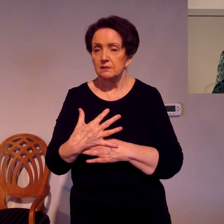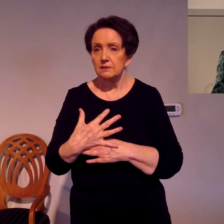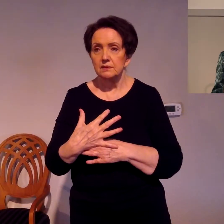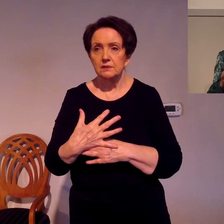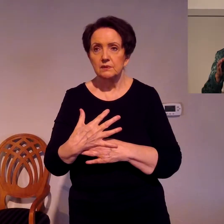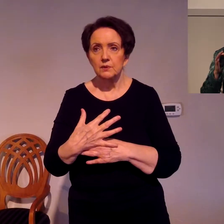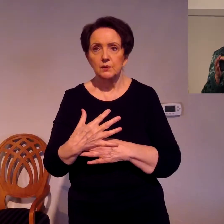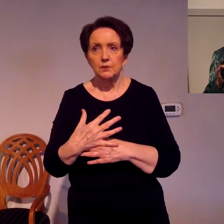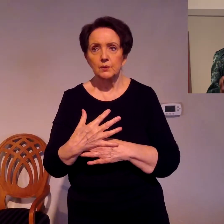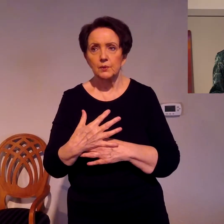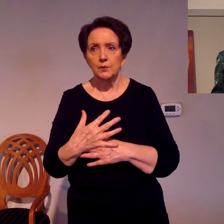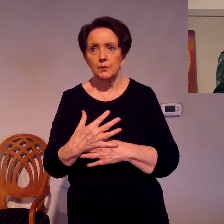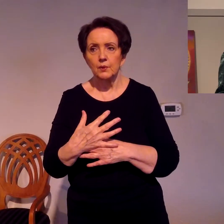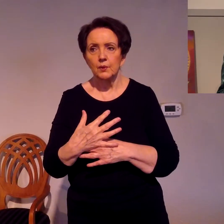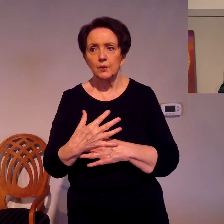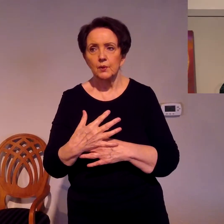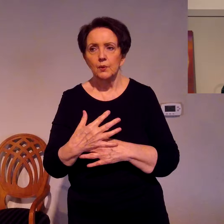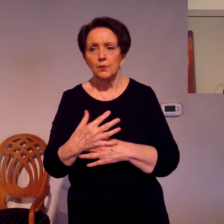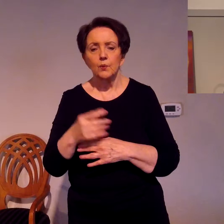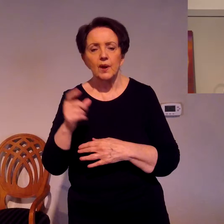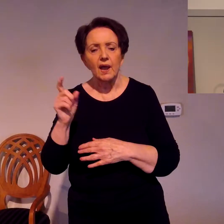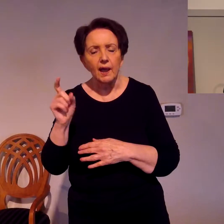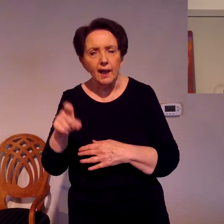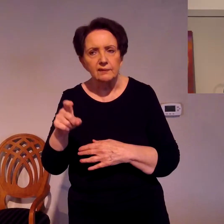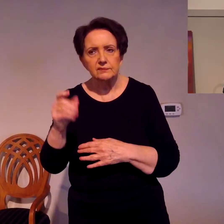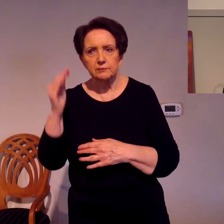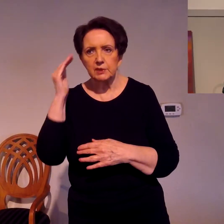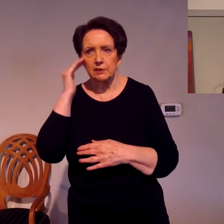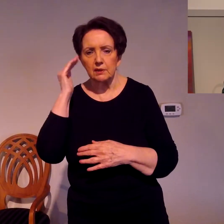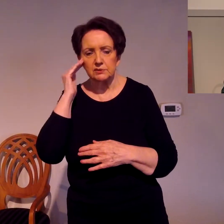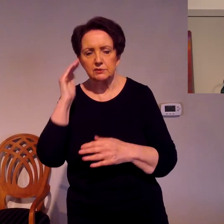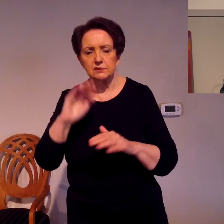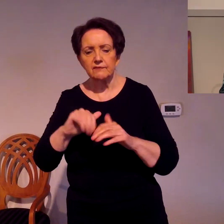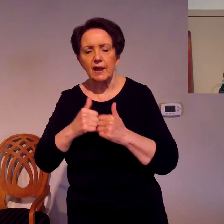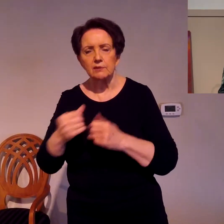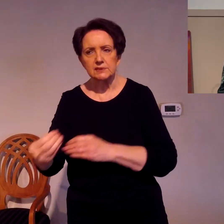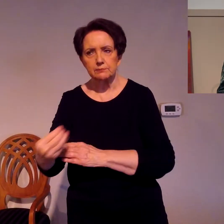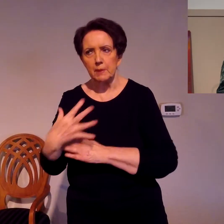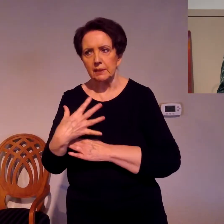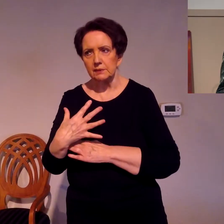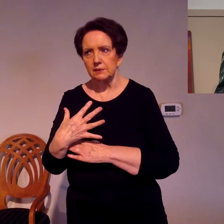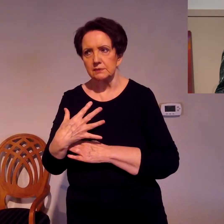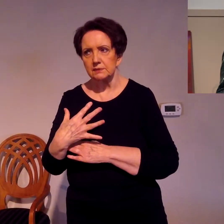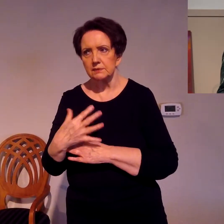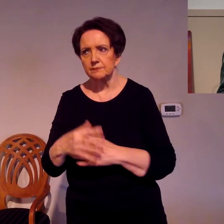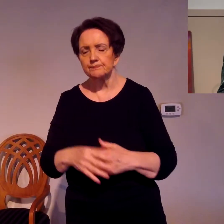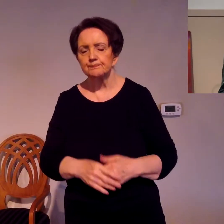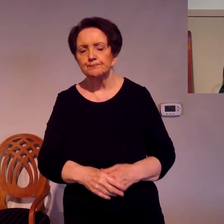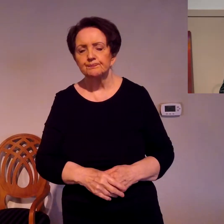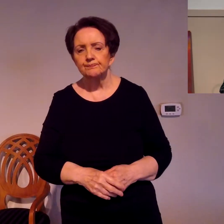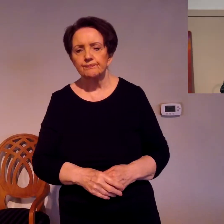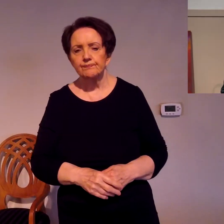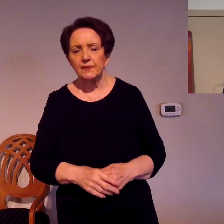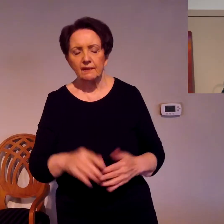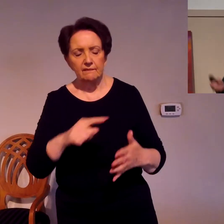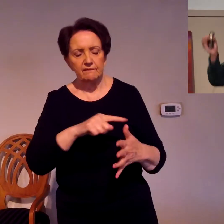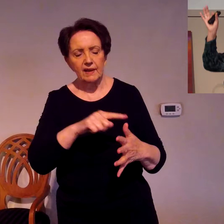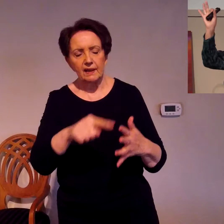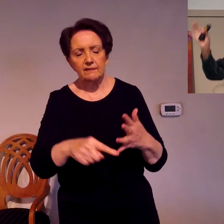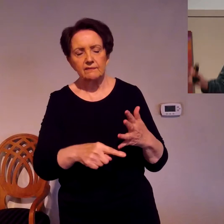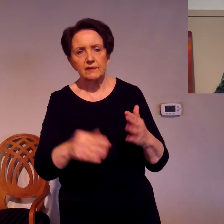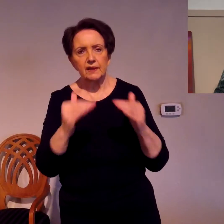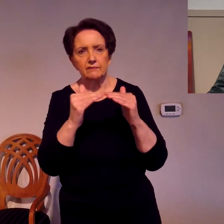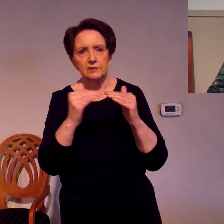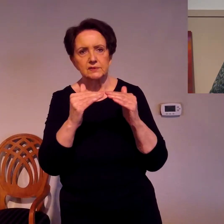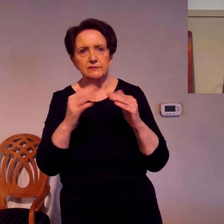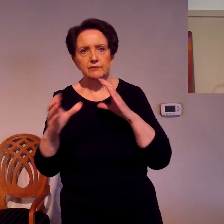can't be conscious enough of how it's impacting us. So, 5 levels of